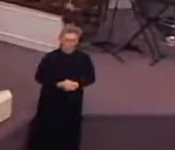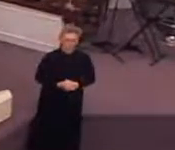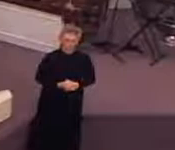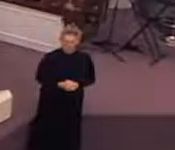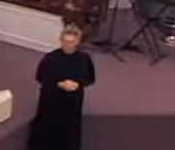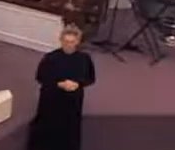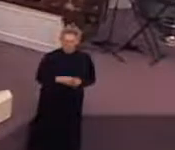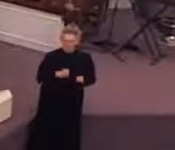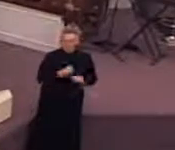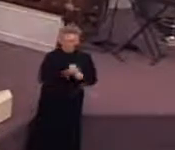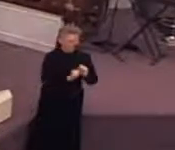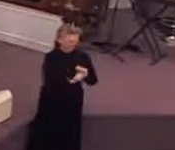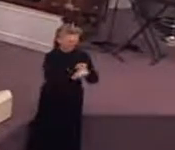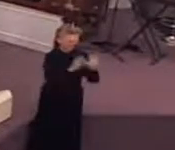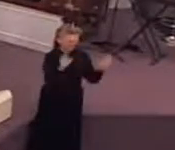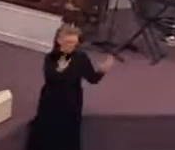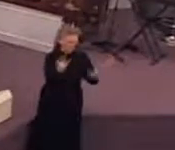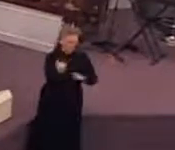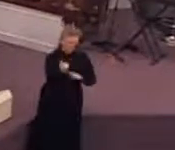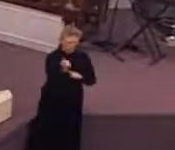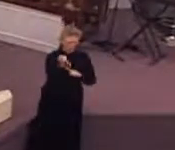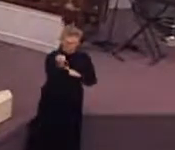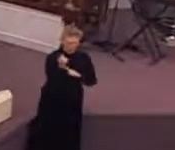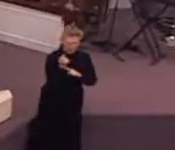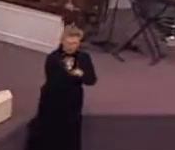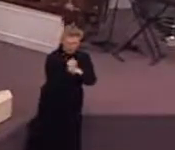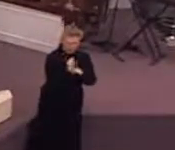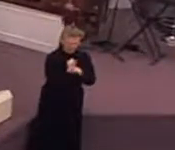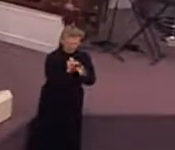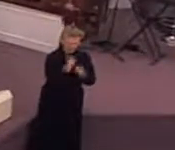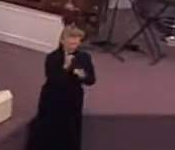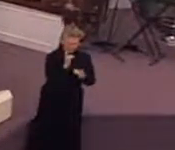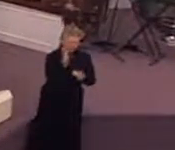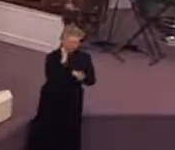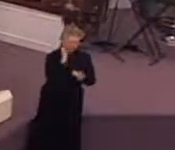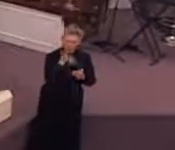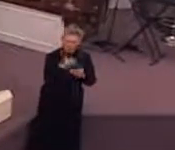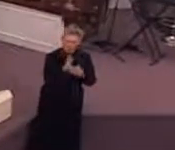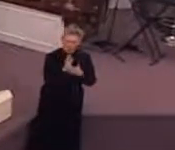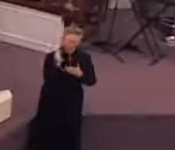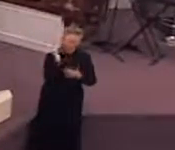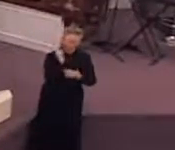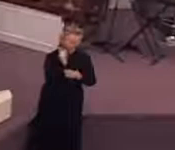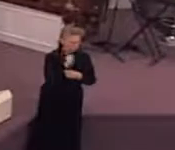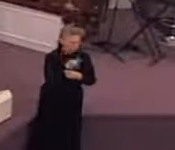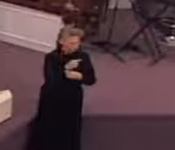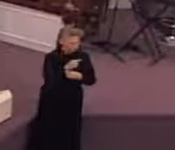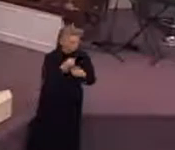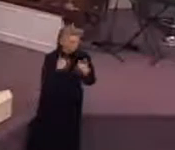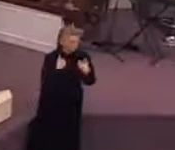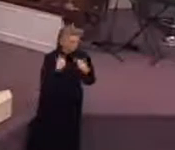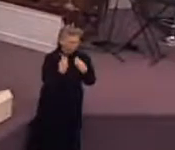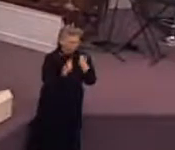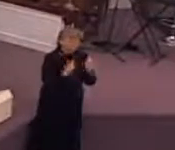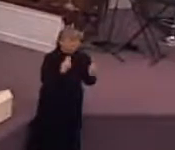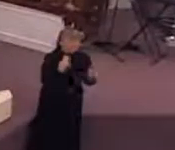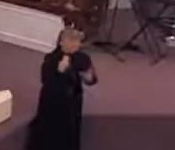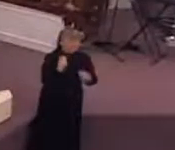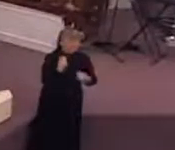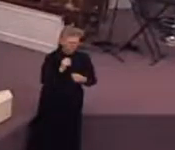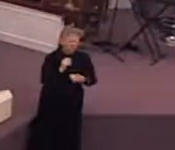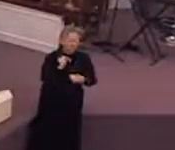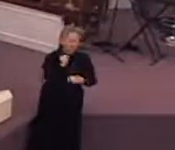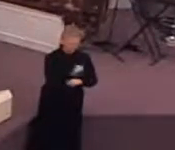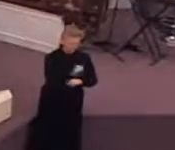Come on, let me make it very clear tonight. Only operating in the Spirit is going to allow you, amen, to have victory over